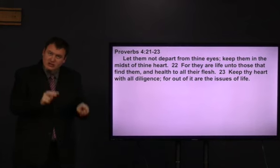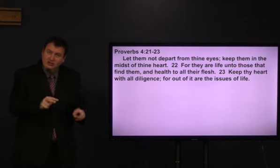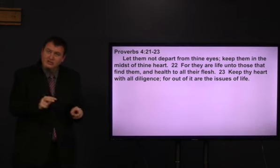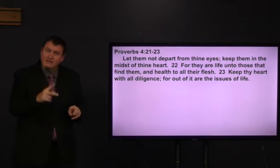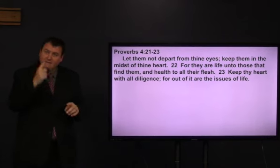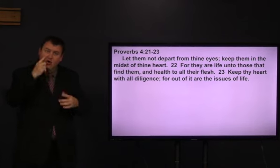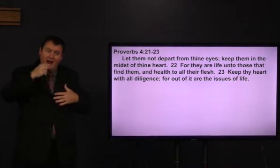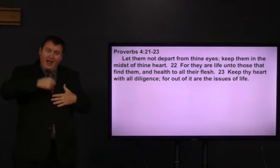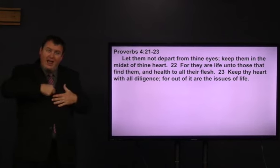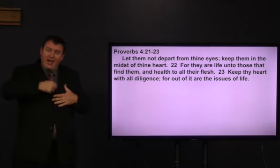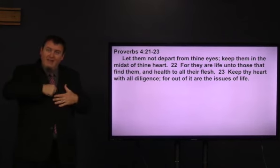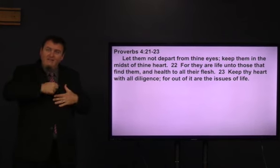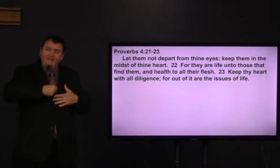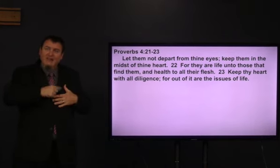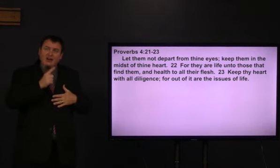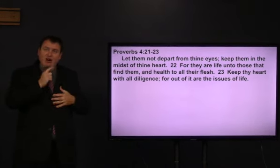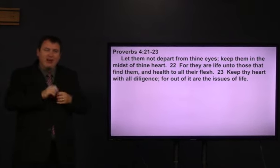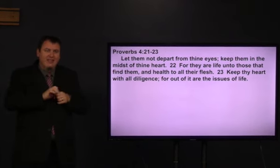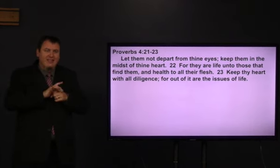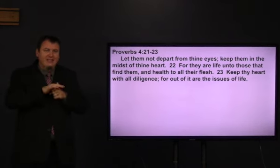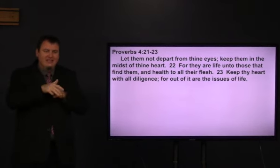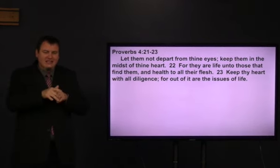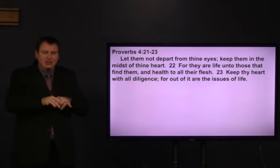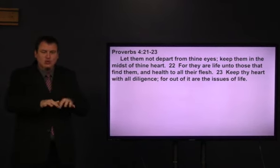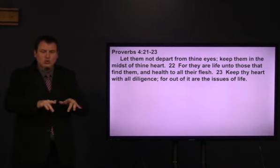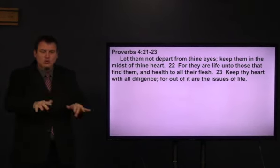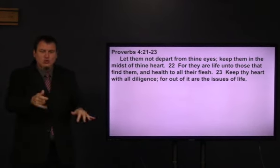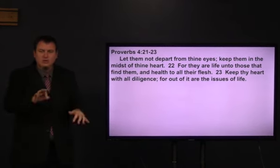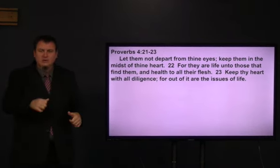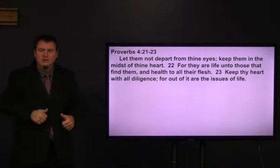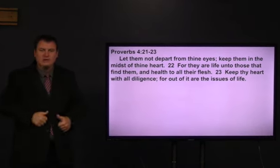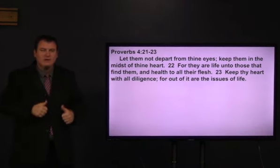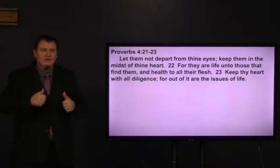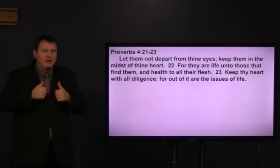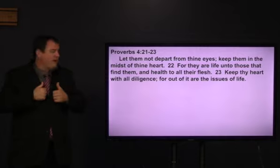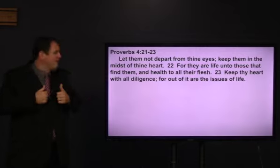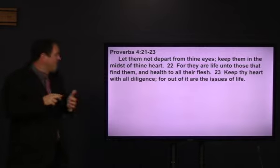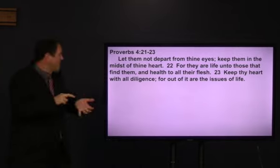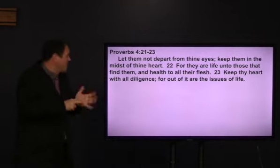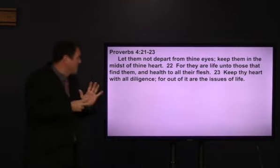all diligence. For out of it are the issues of life.